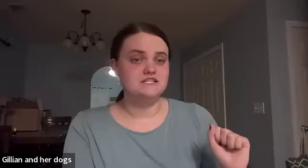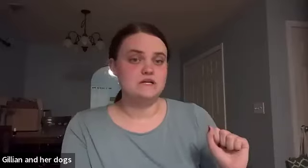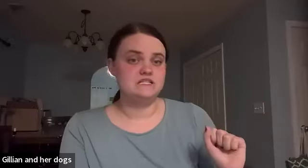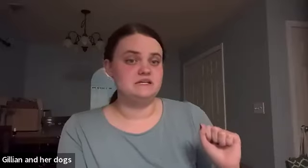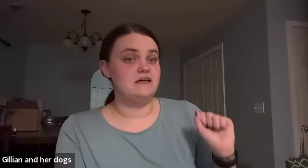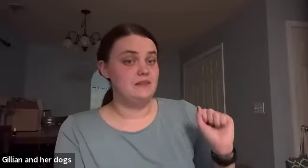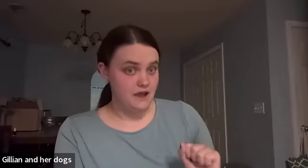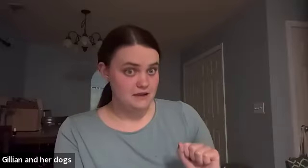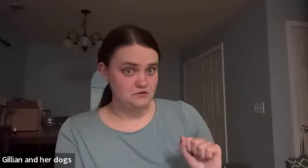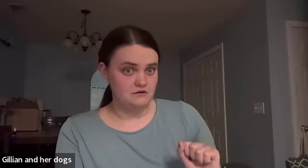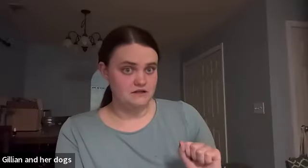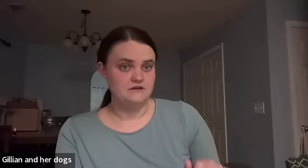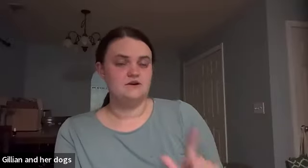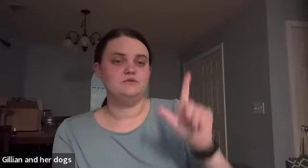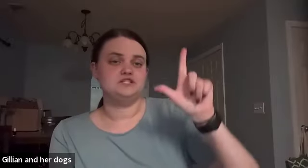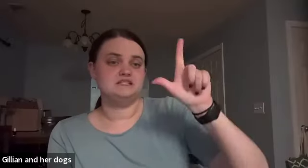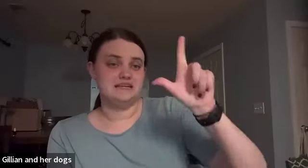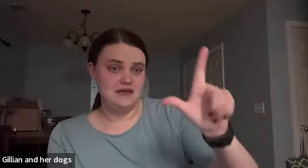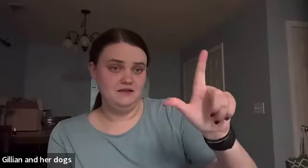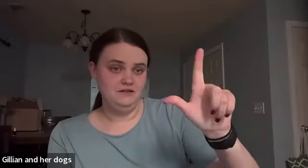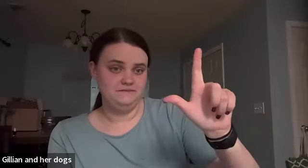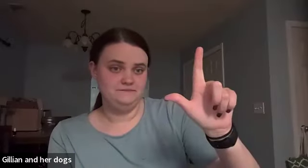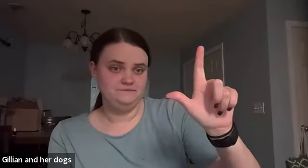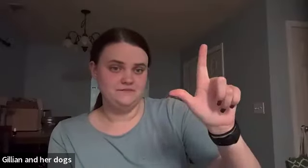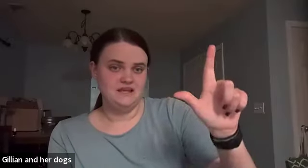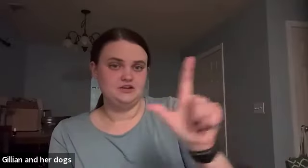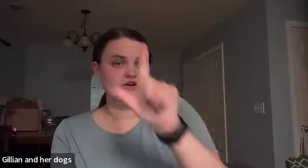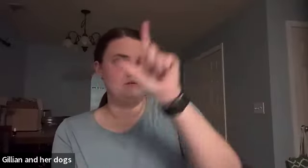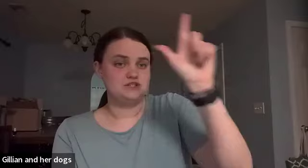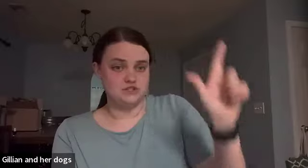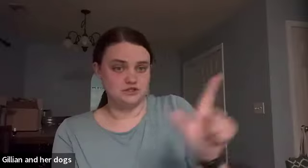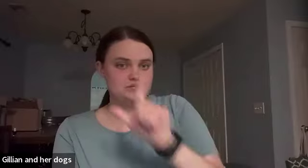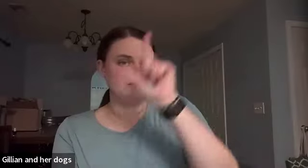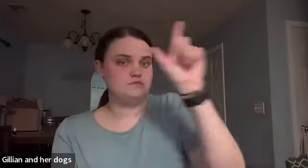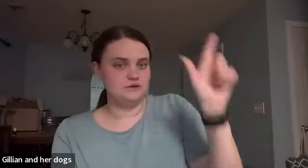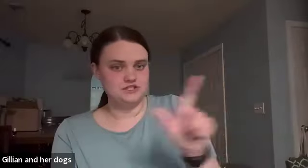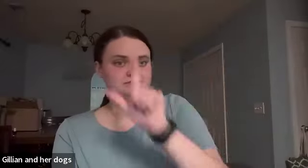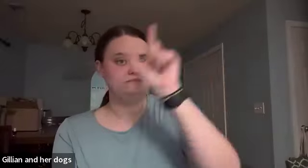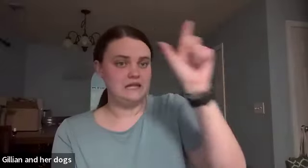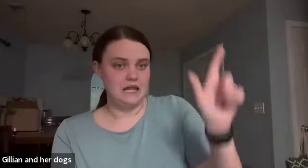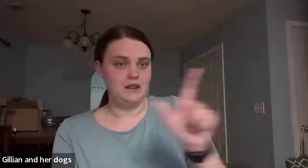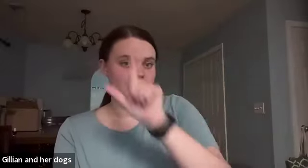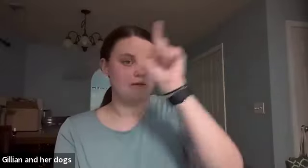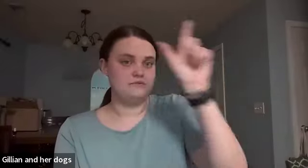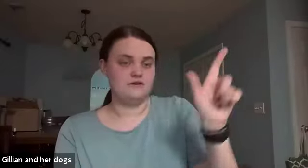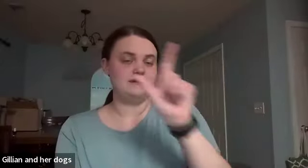is going to be library, which is an L. You're going to go in a circular motion.